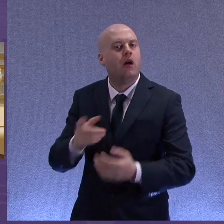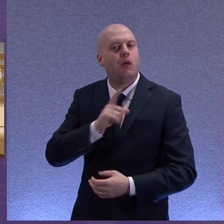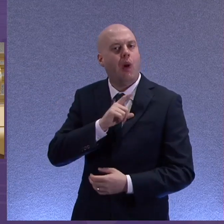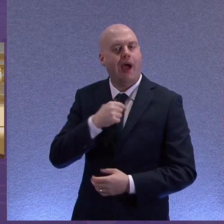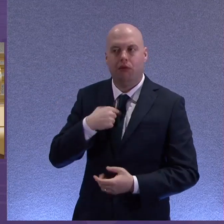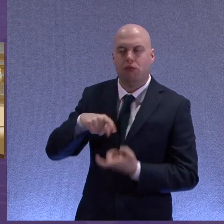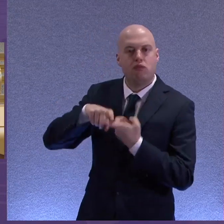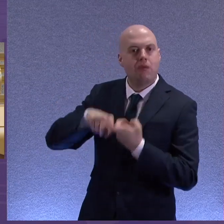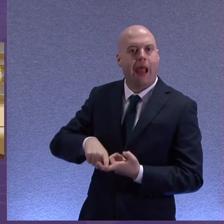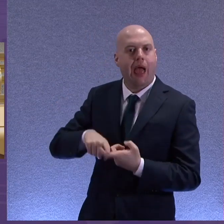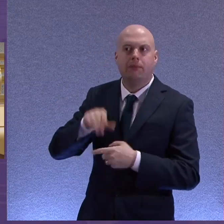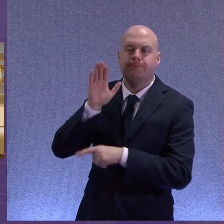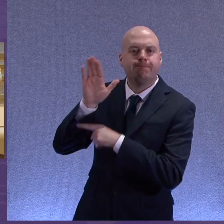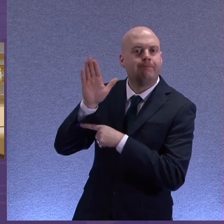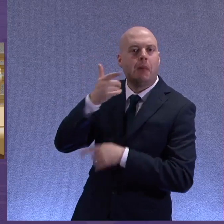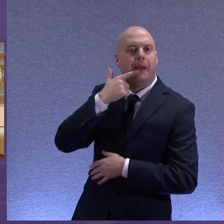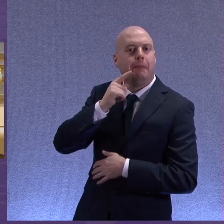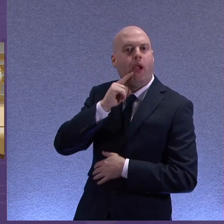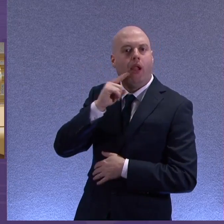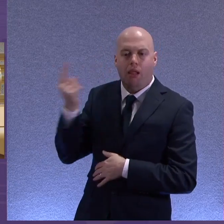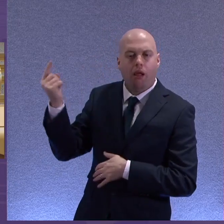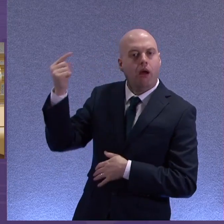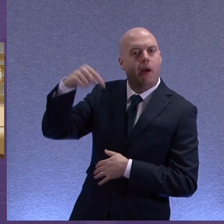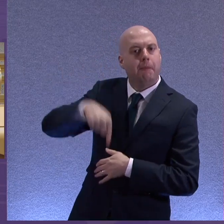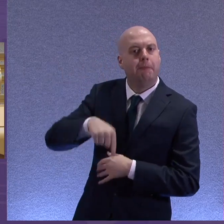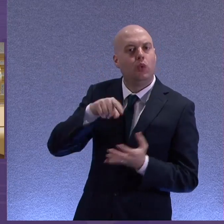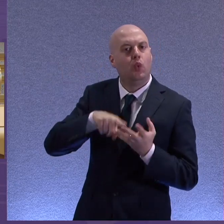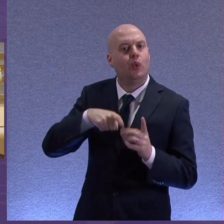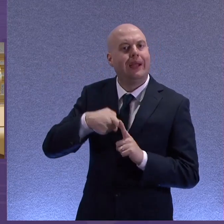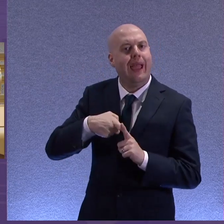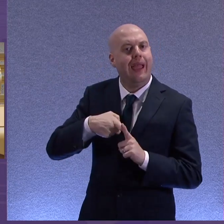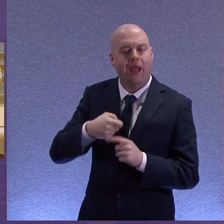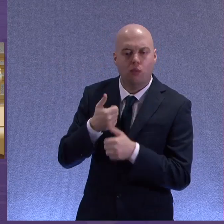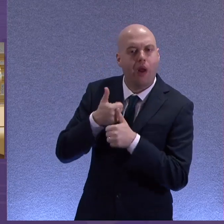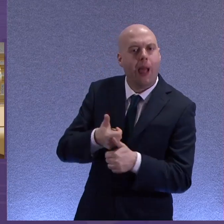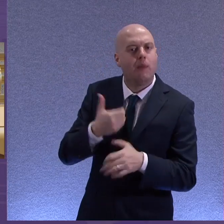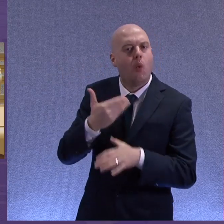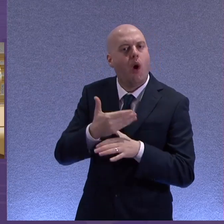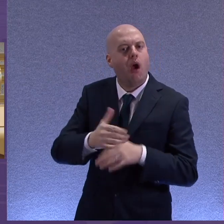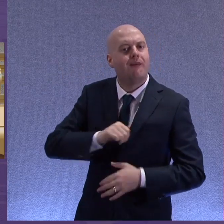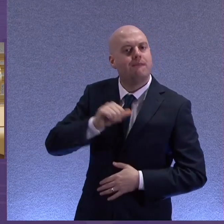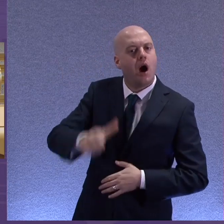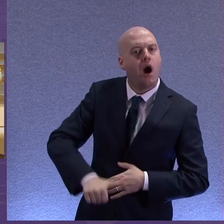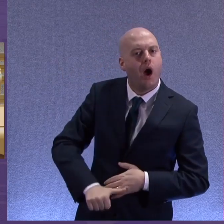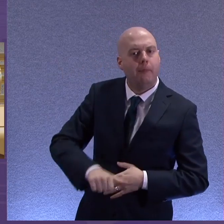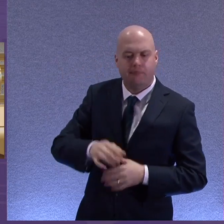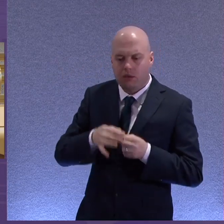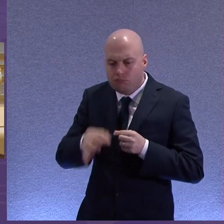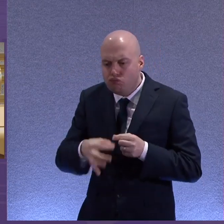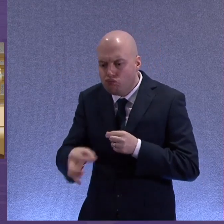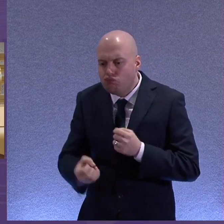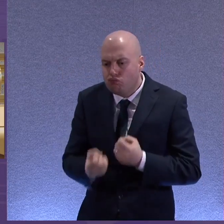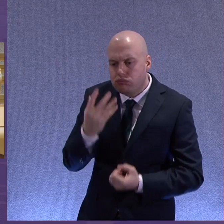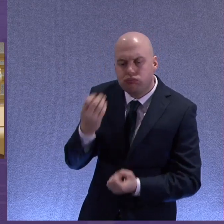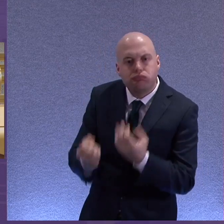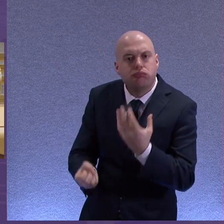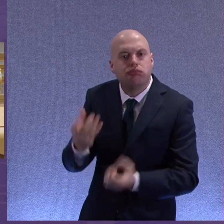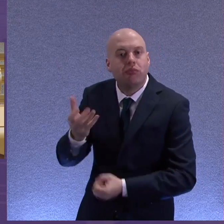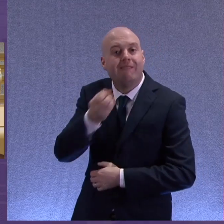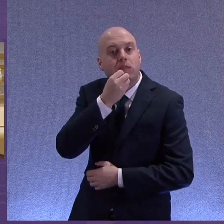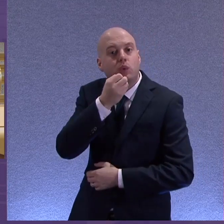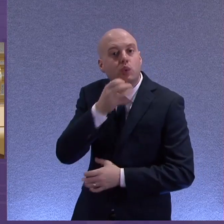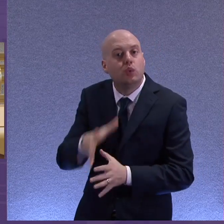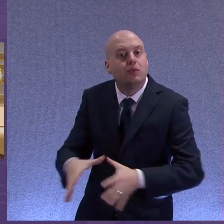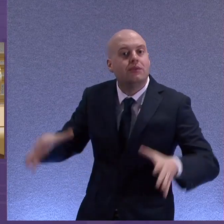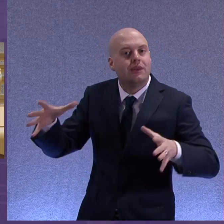to the United Kingdom. What advice would the First Minister give to those looking to plant crops at the present time, and what assistance can the Scottish